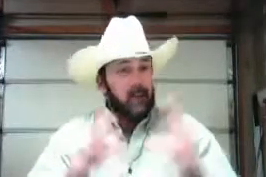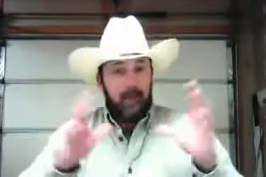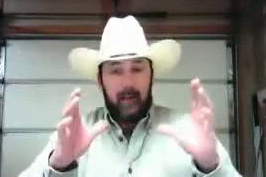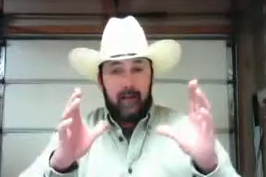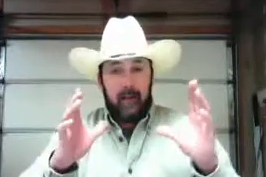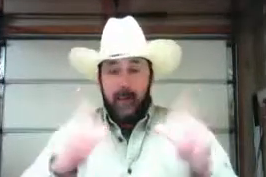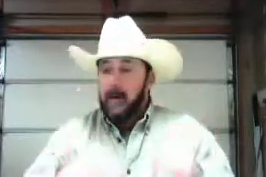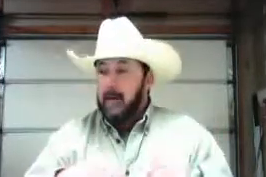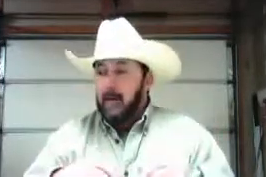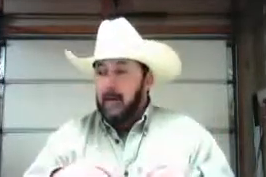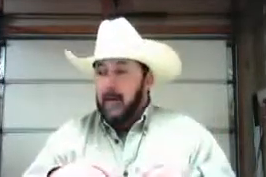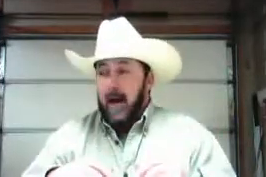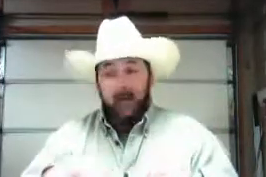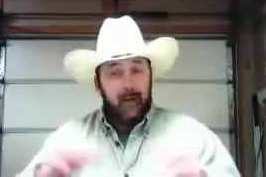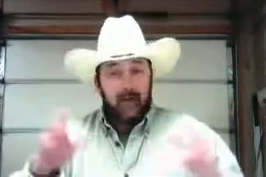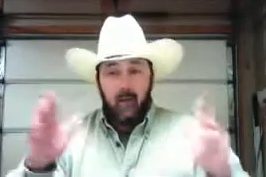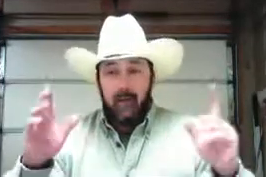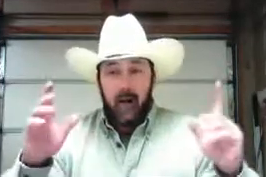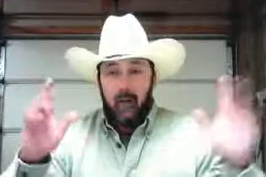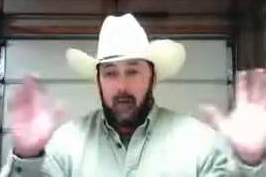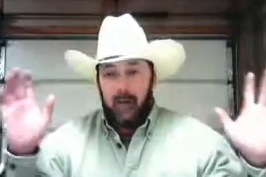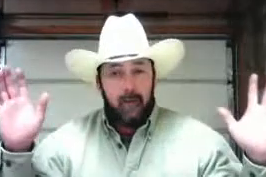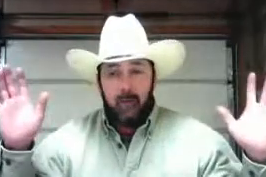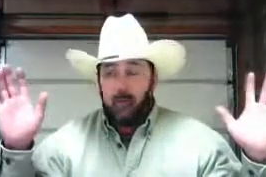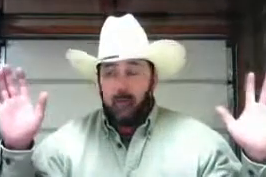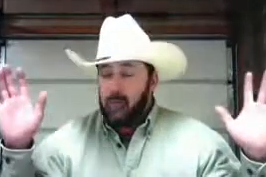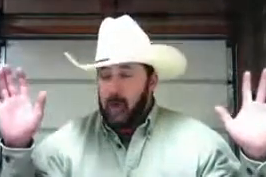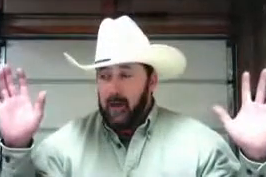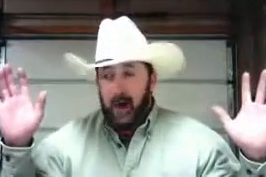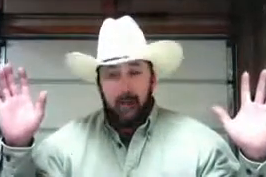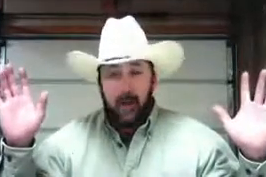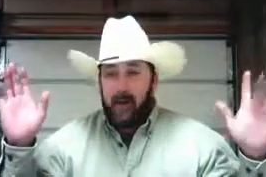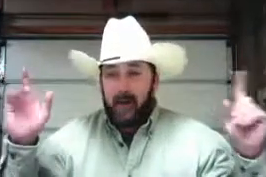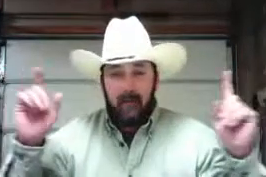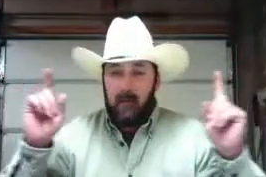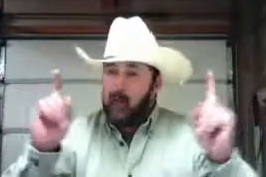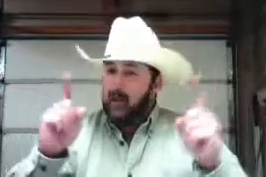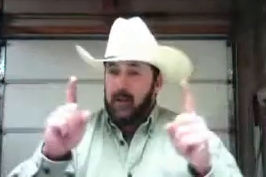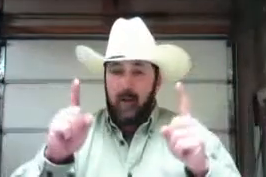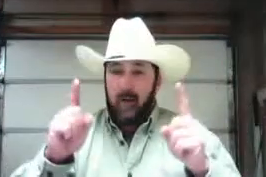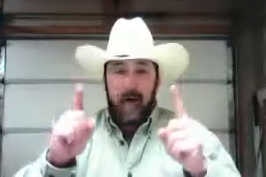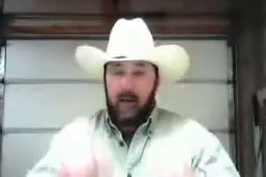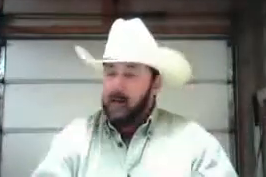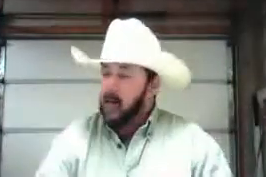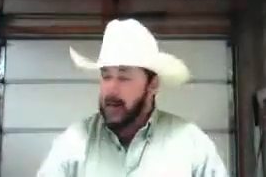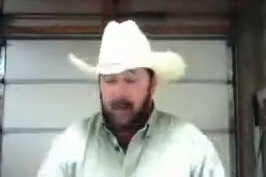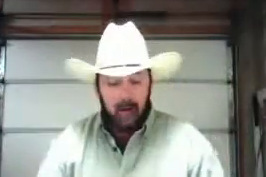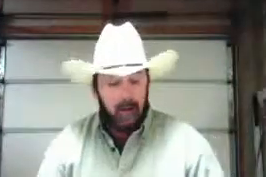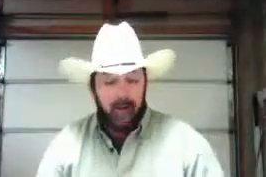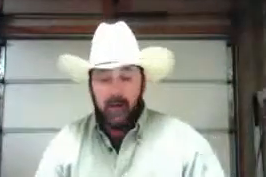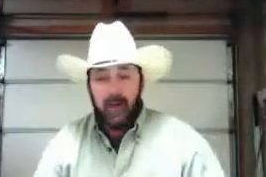business. I believe there's one God, one mediator between God and man. That's Jesus Christ, and no man comes to the Father except by